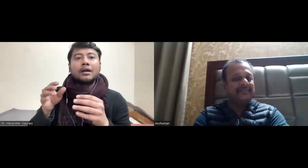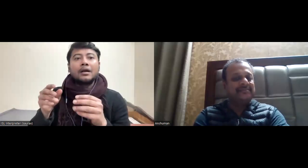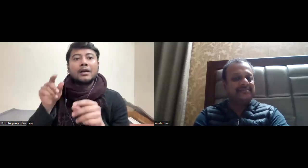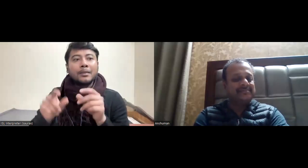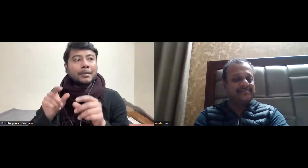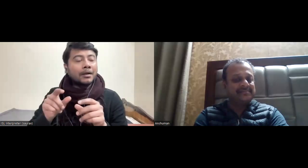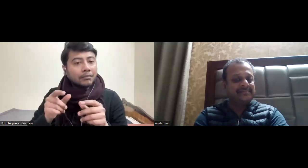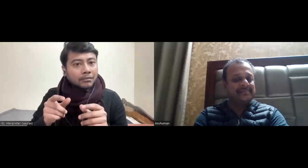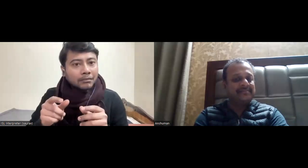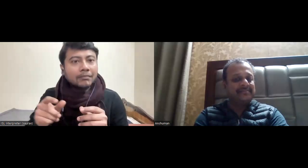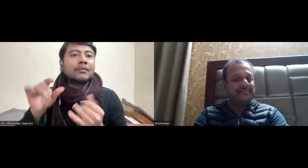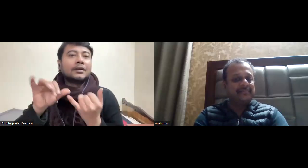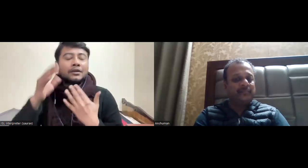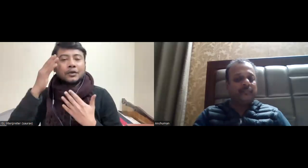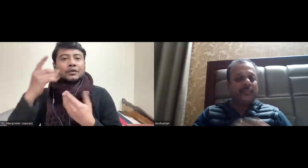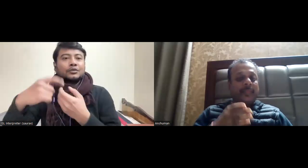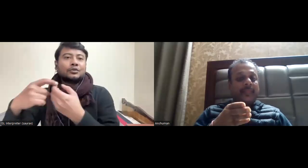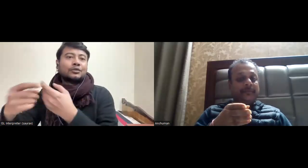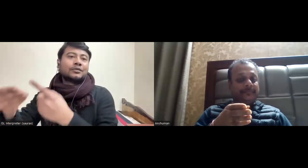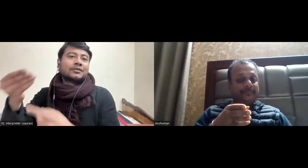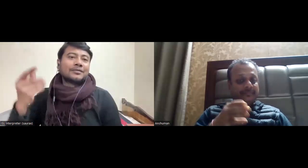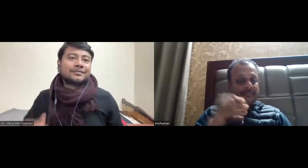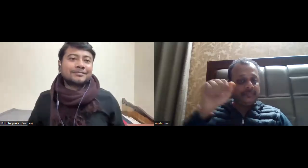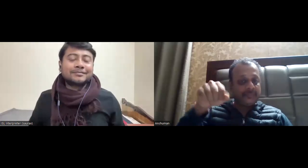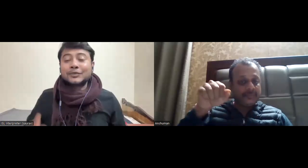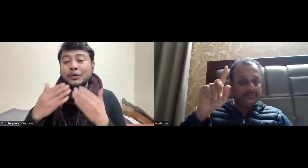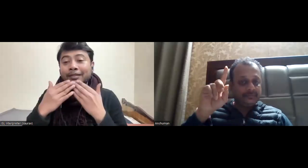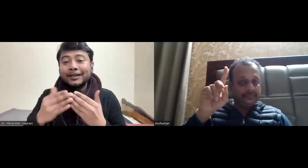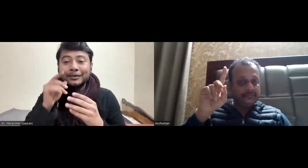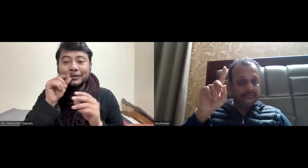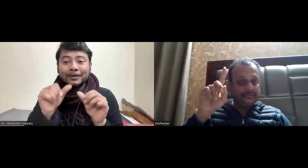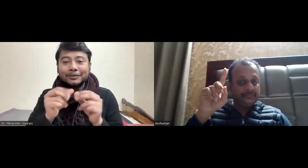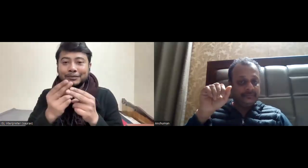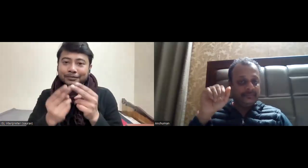So thank you so much, Anshuman. Hari Bol.